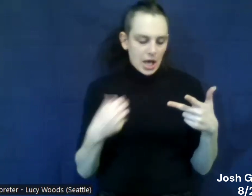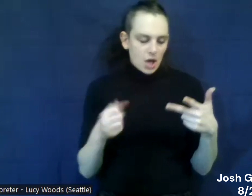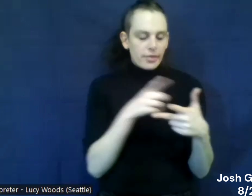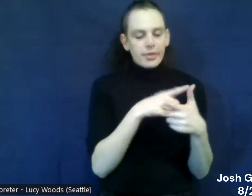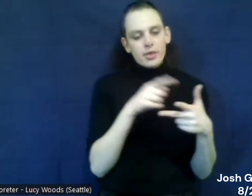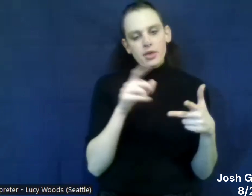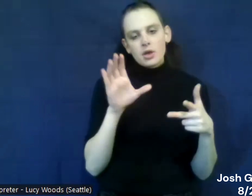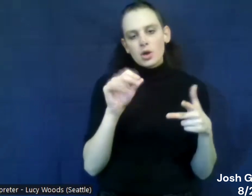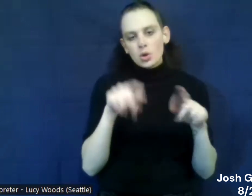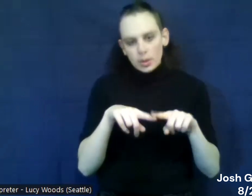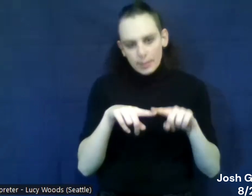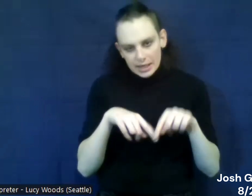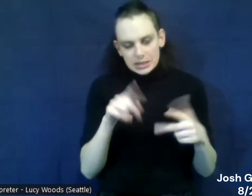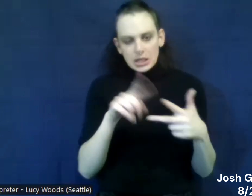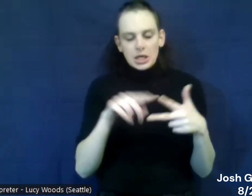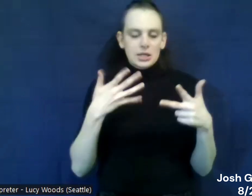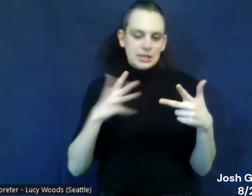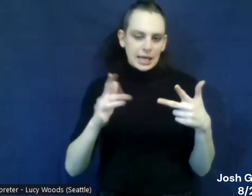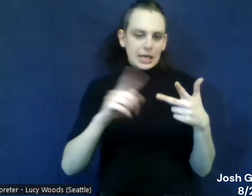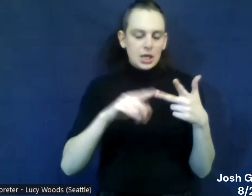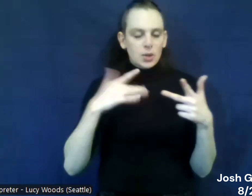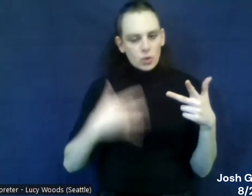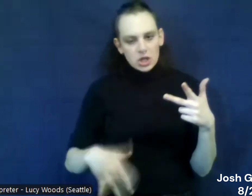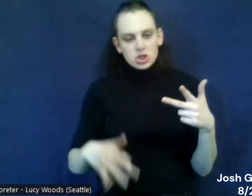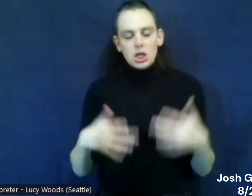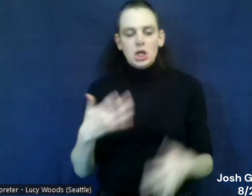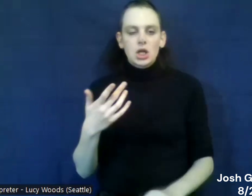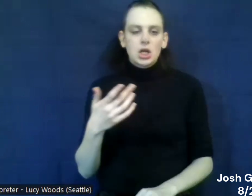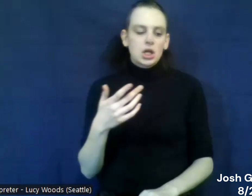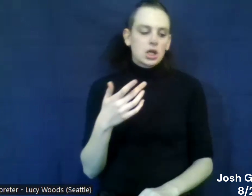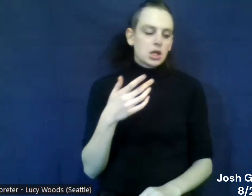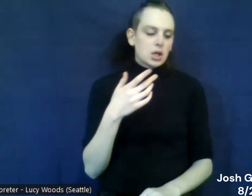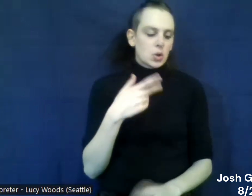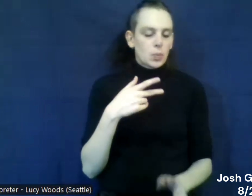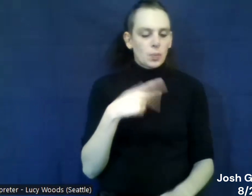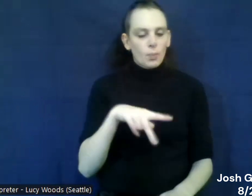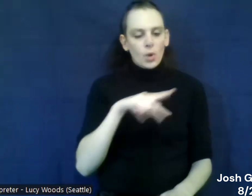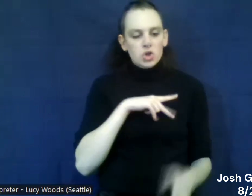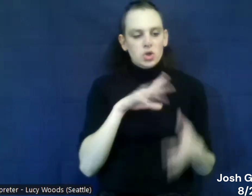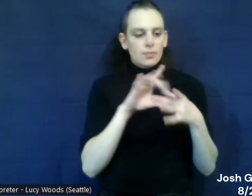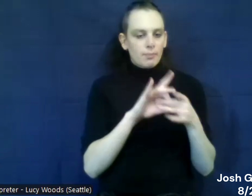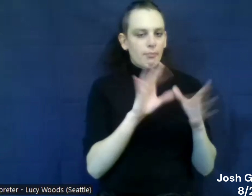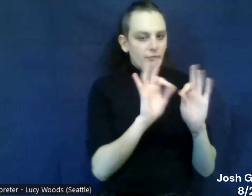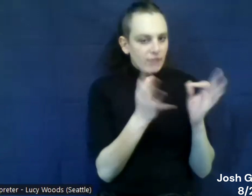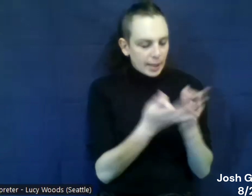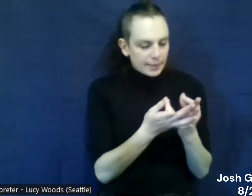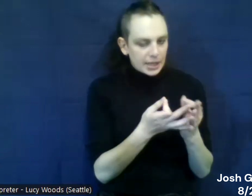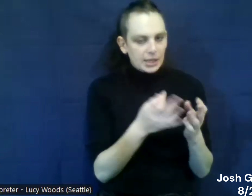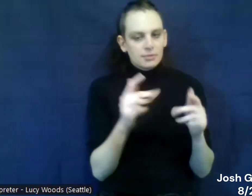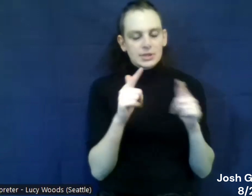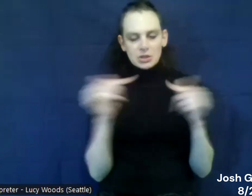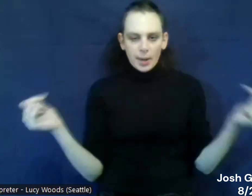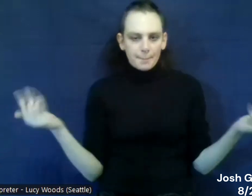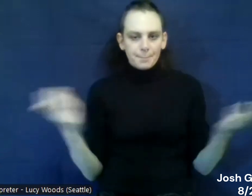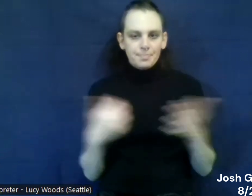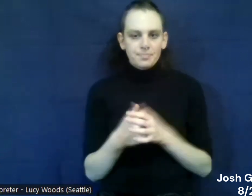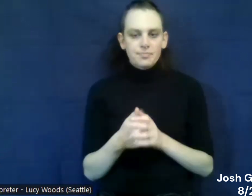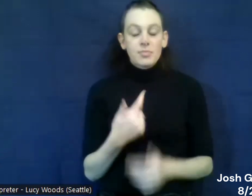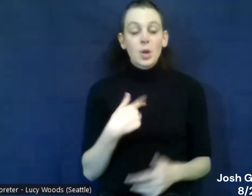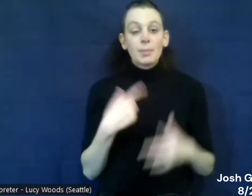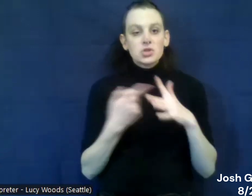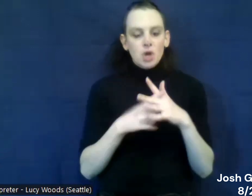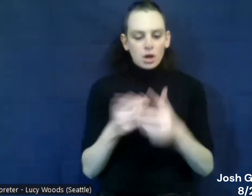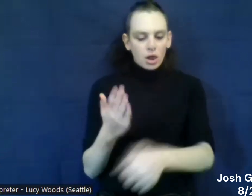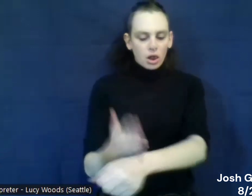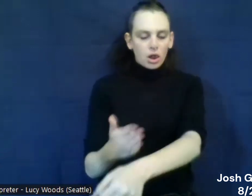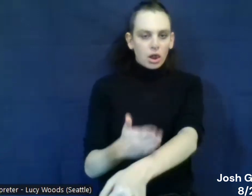that, personal relationships with family members, etc. And as I started to work on certain pieces of those, there were